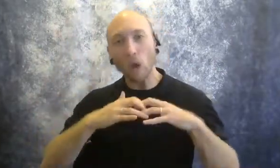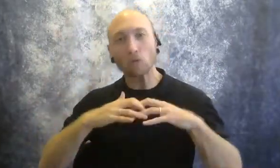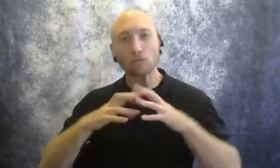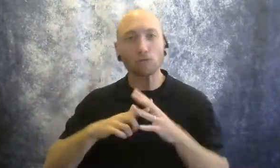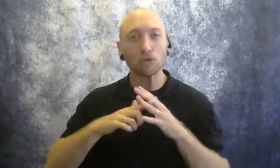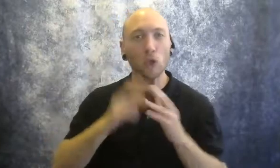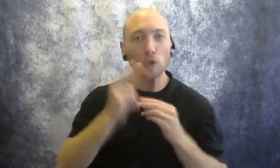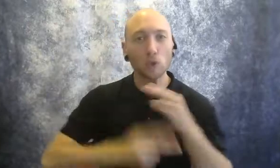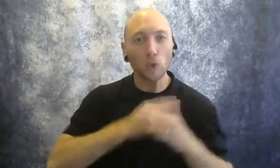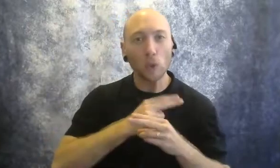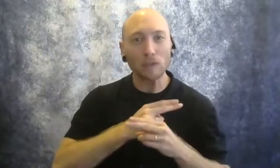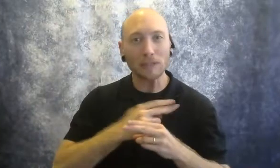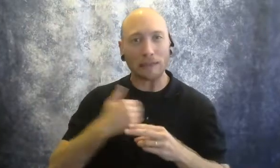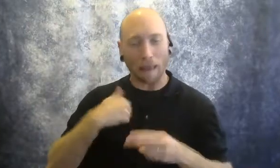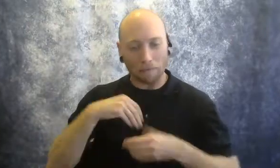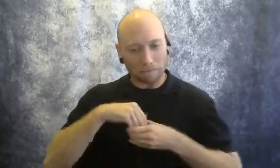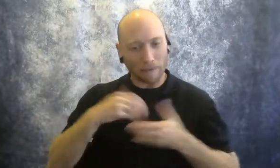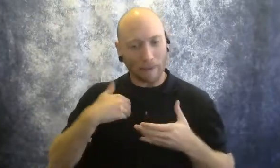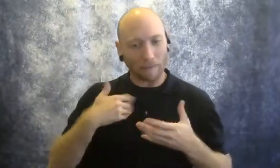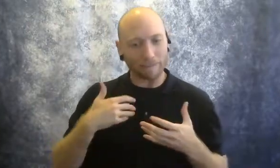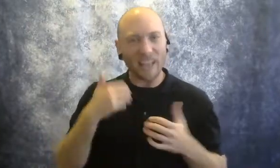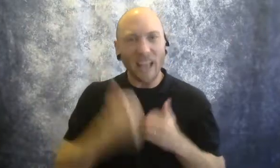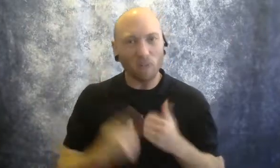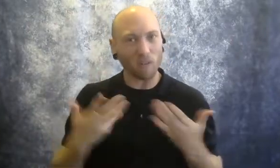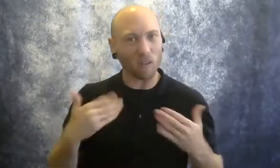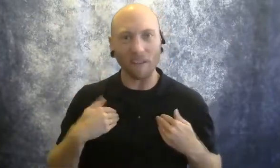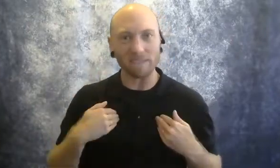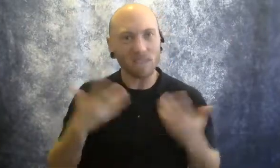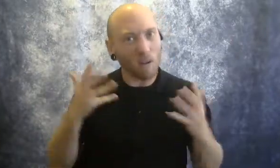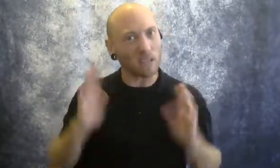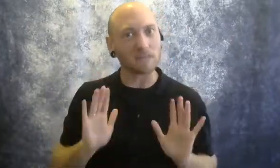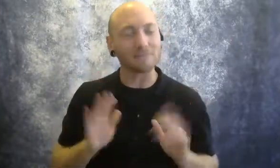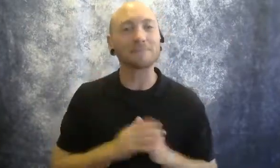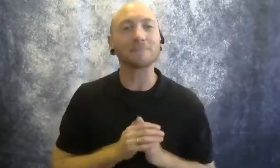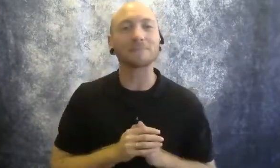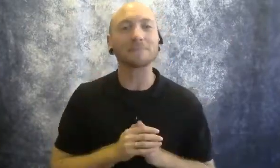It's in every single living person. So